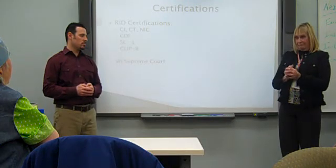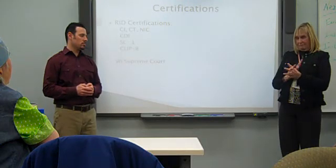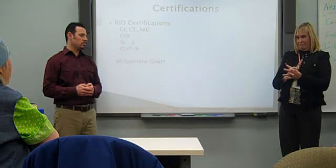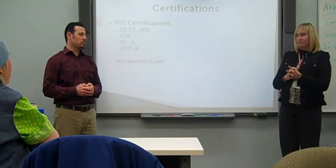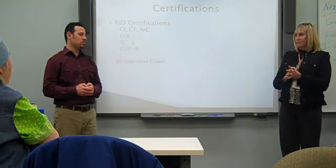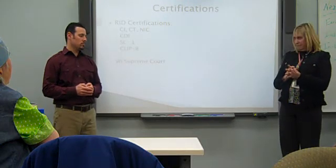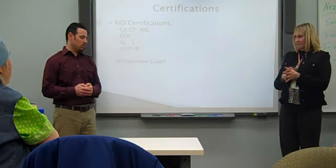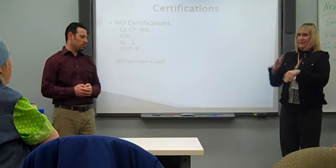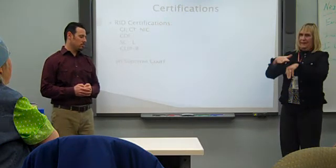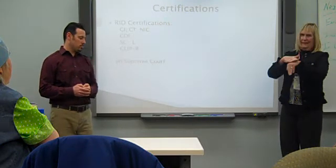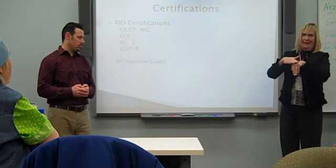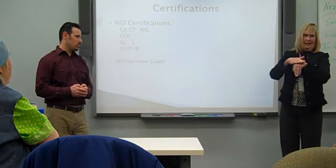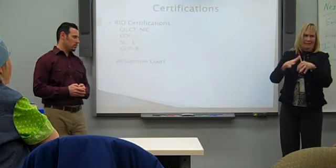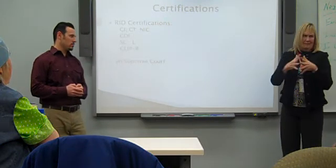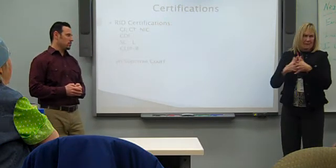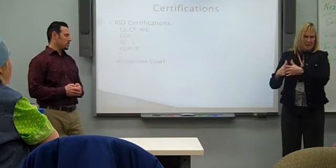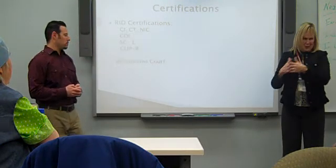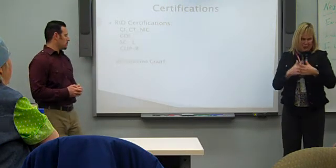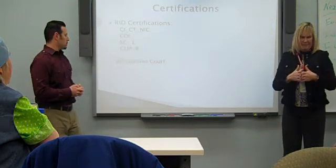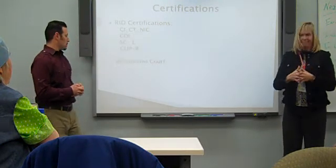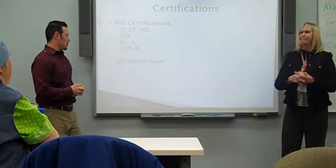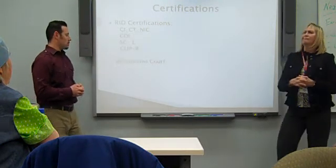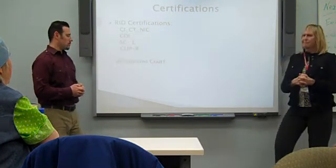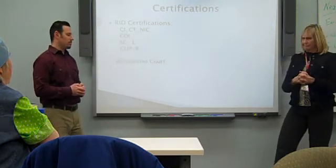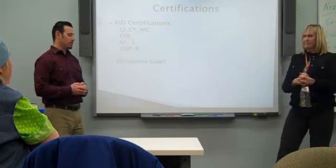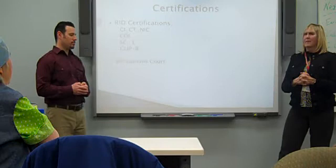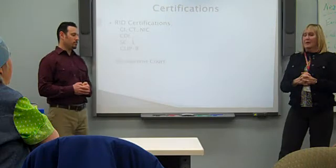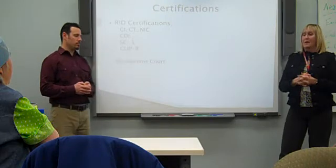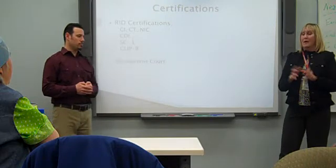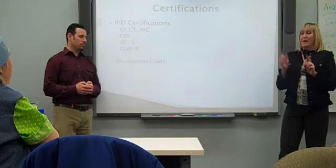I remember this one case involved Native Americans.